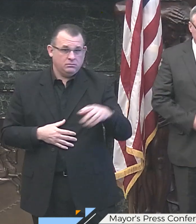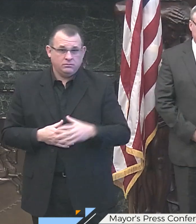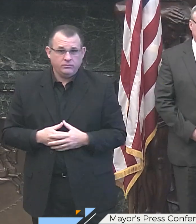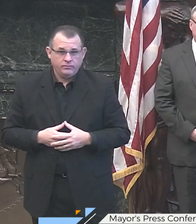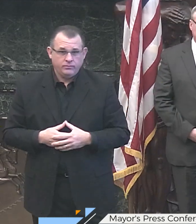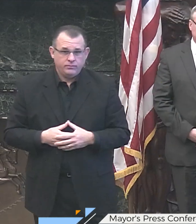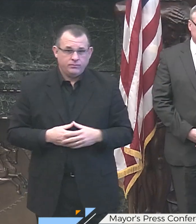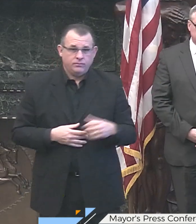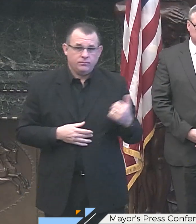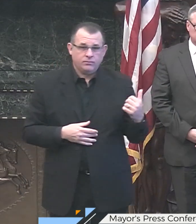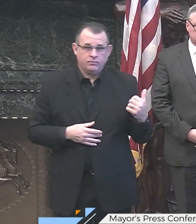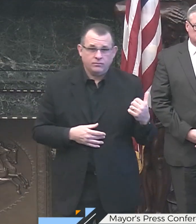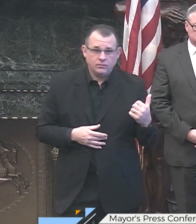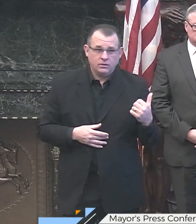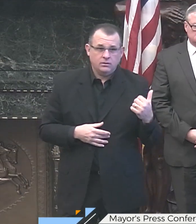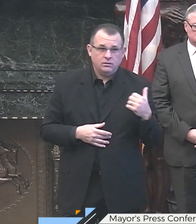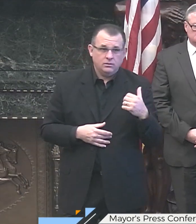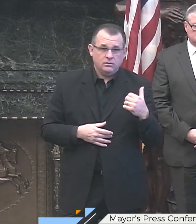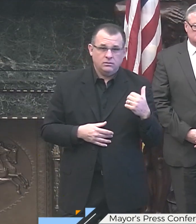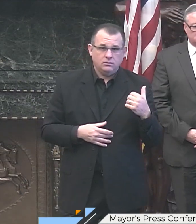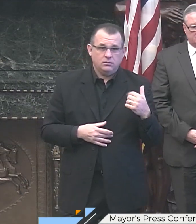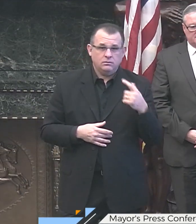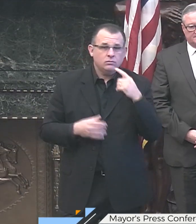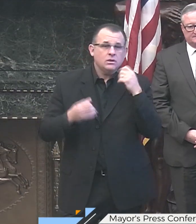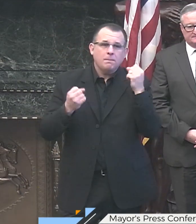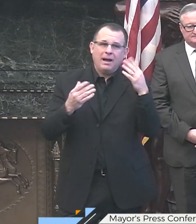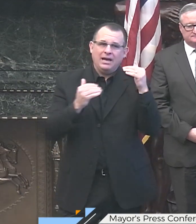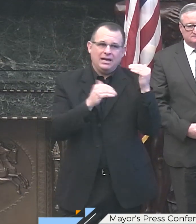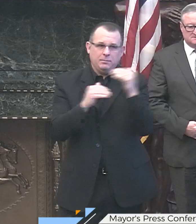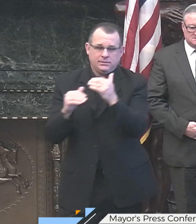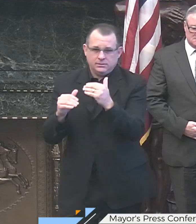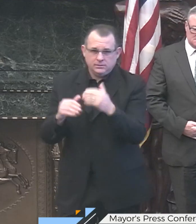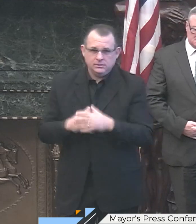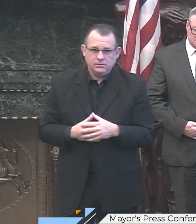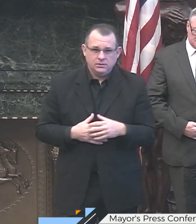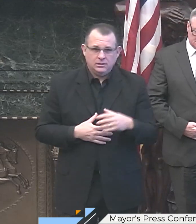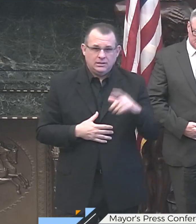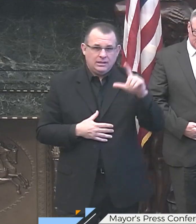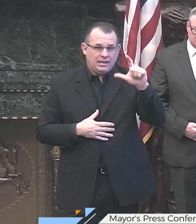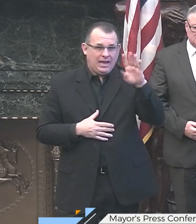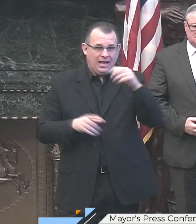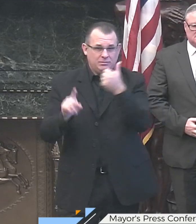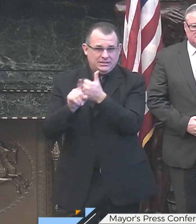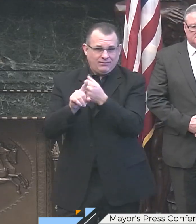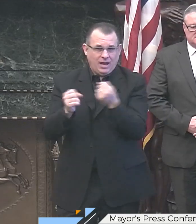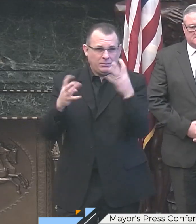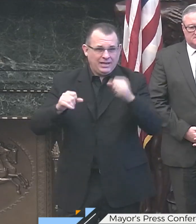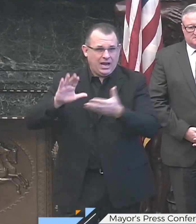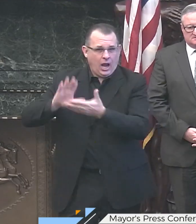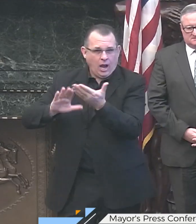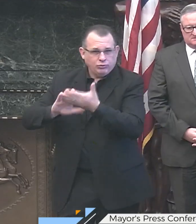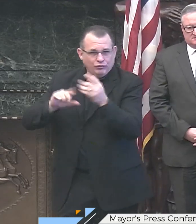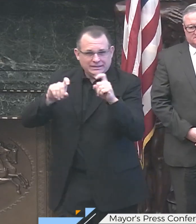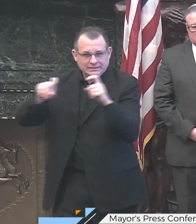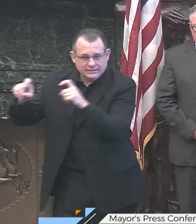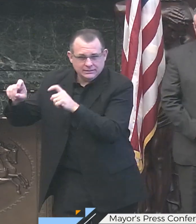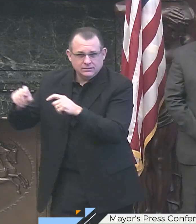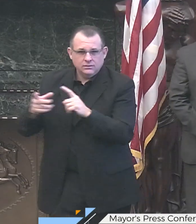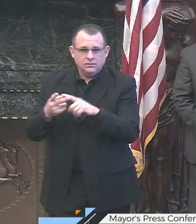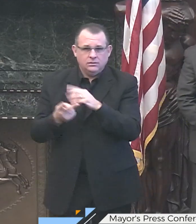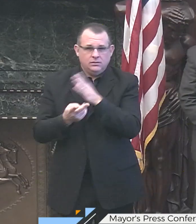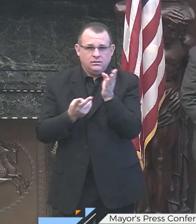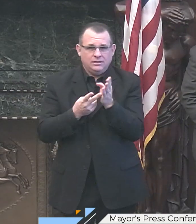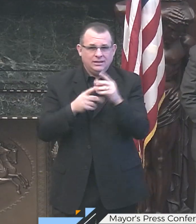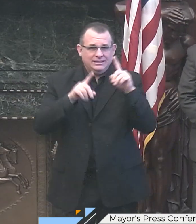put a limit on who we can test. One is the laboratory testing capacity, another is the kits that we use for collecting the specimen, and a third is the